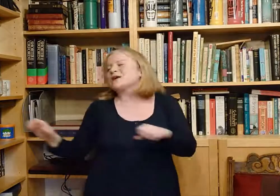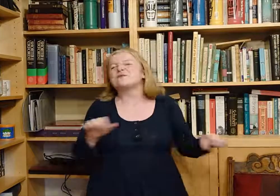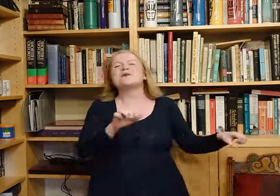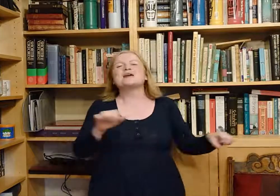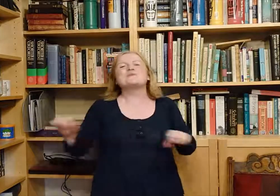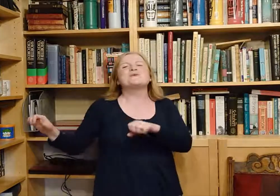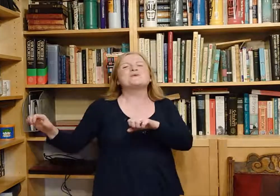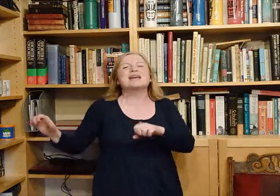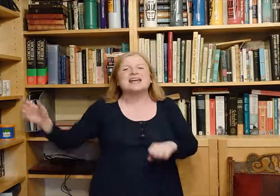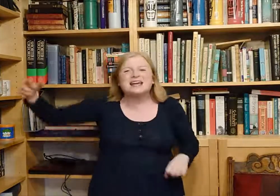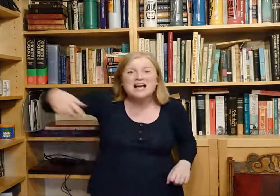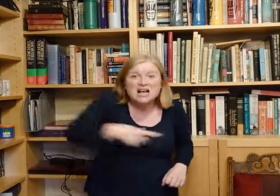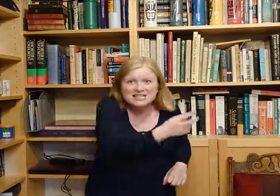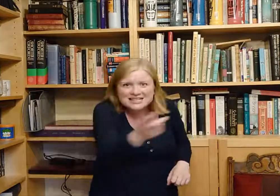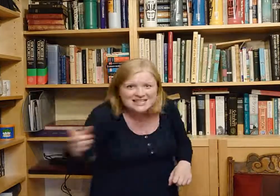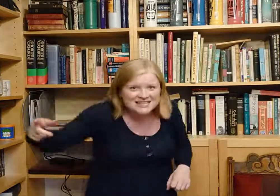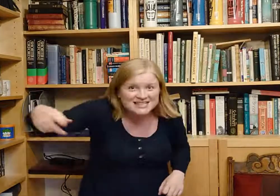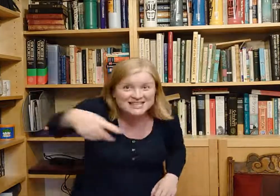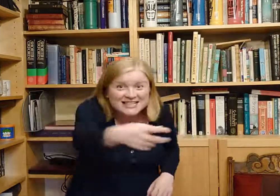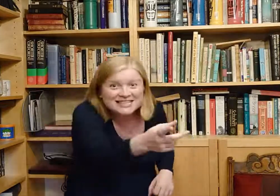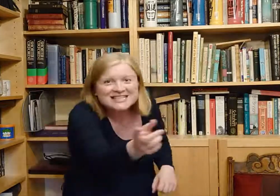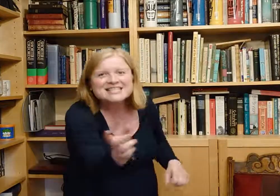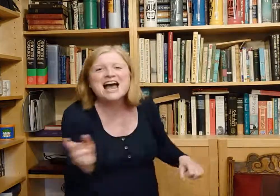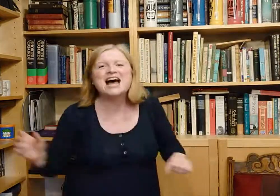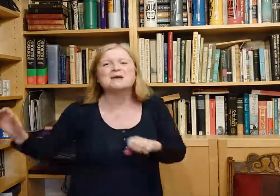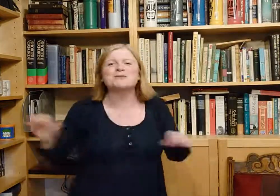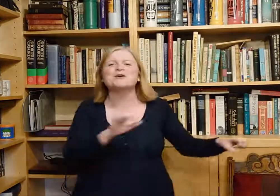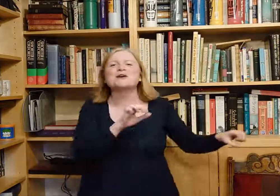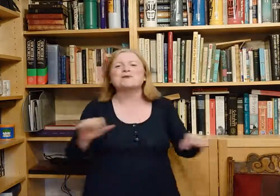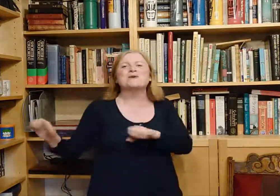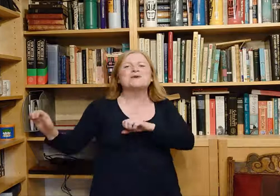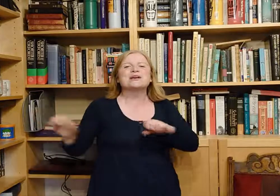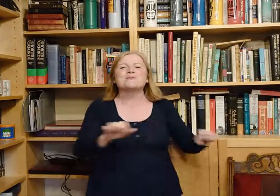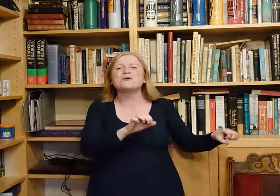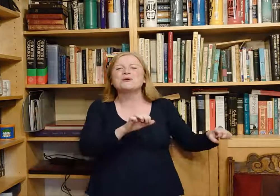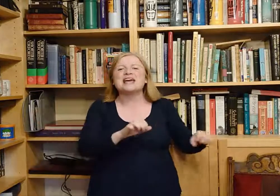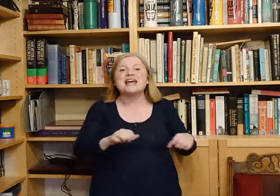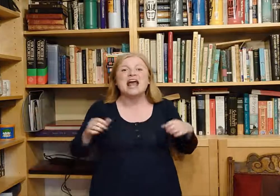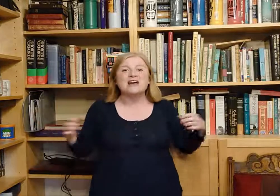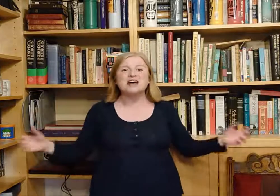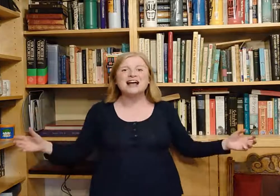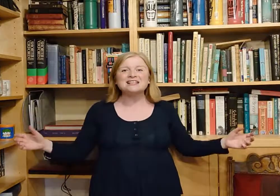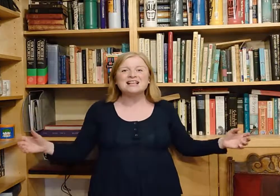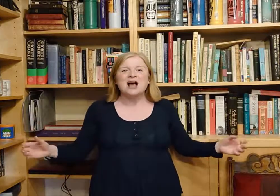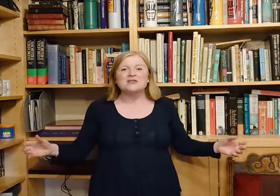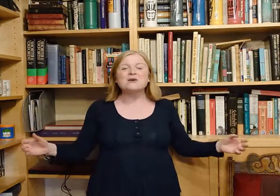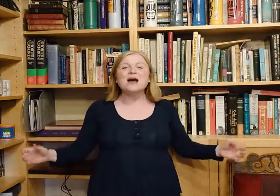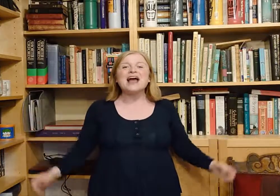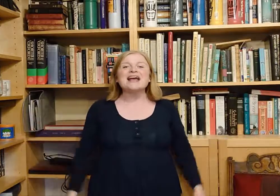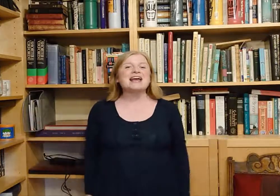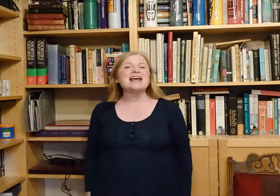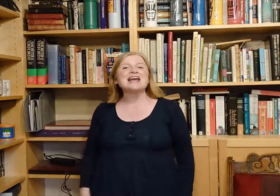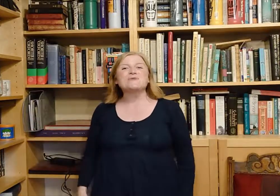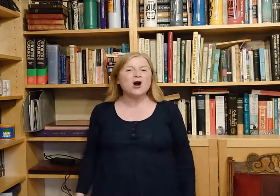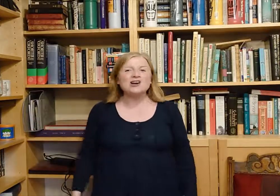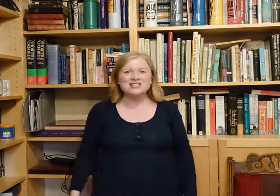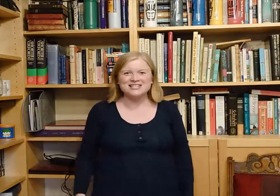boogie woogie woogie, sss, and a boogie woogie woogie. That's the way he washes